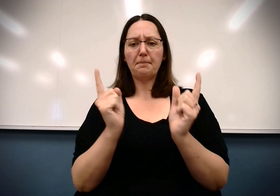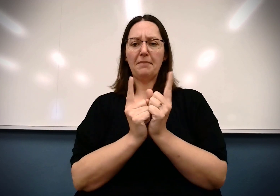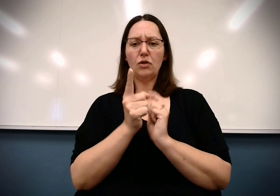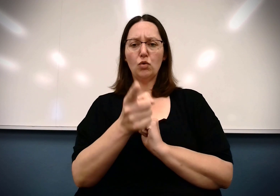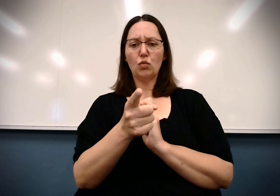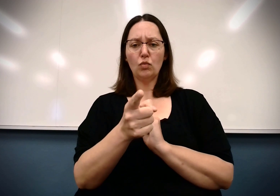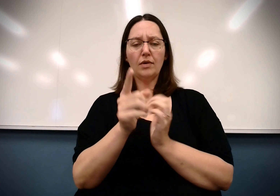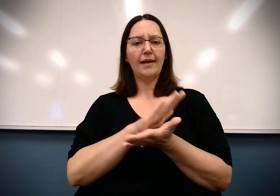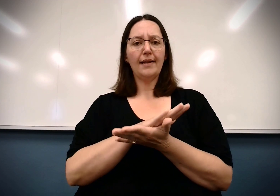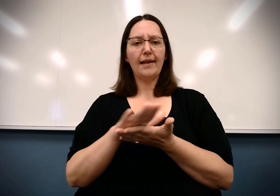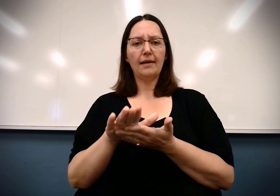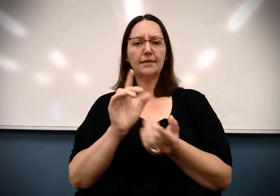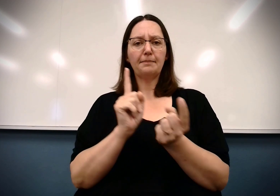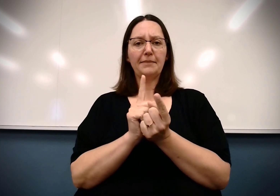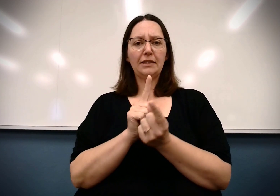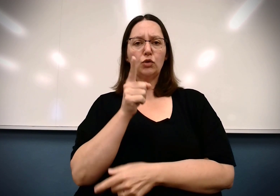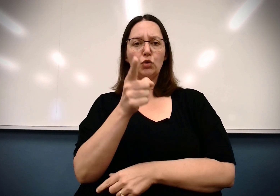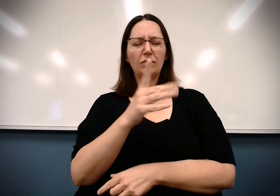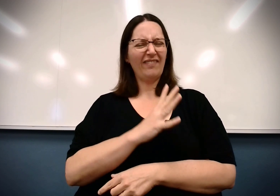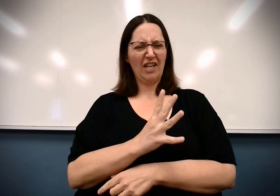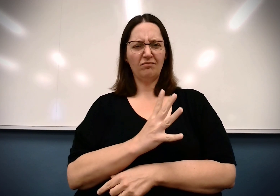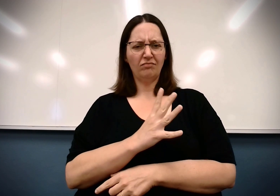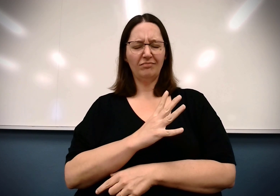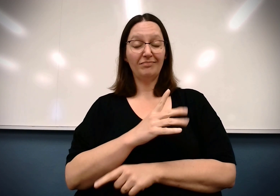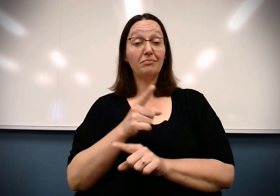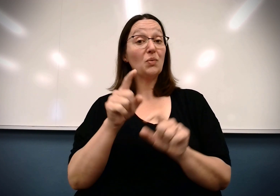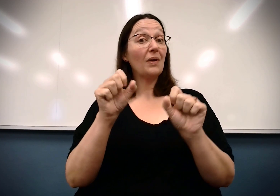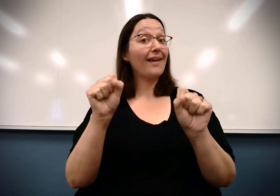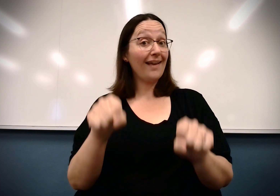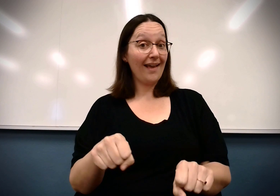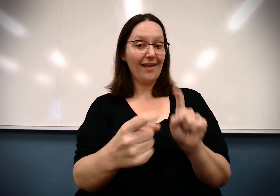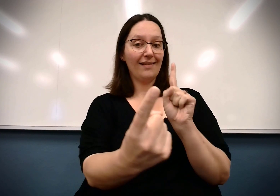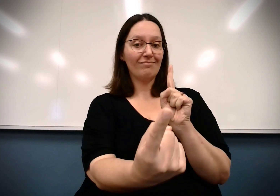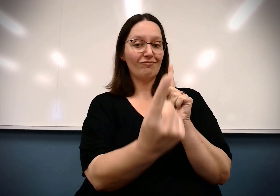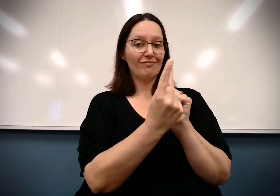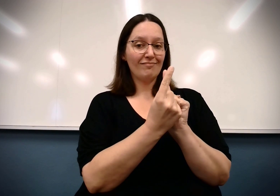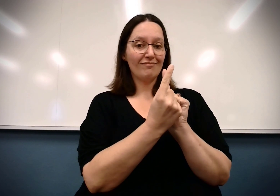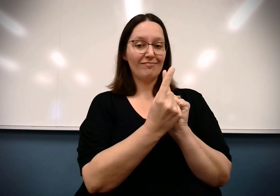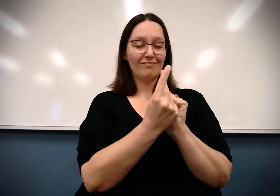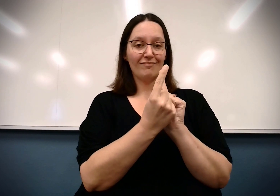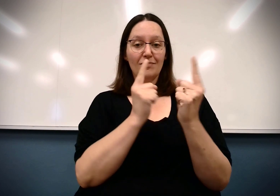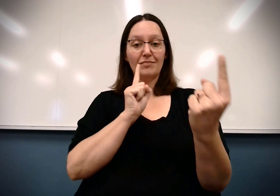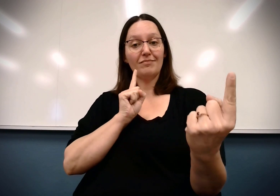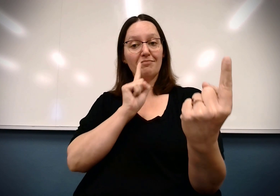You can say meet you separately. Nice, meet you. Totally fine. But like I said before, you